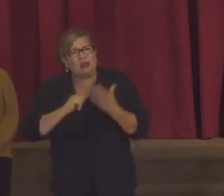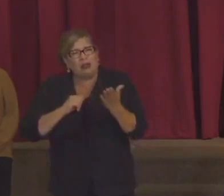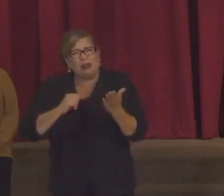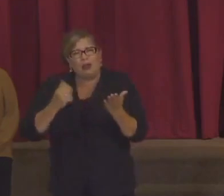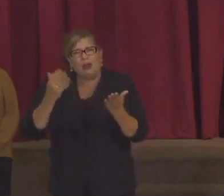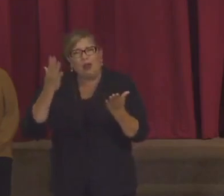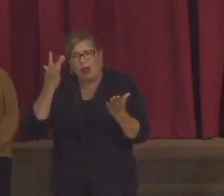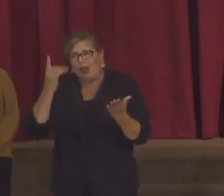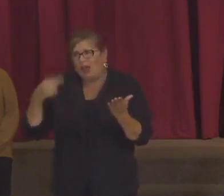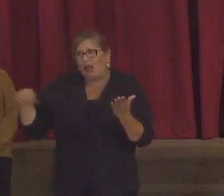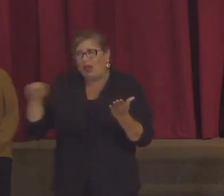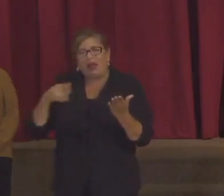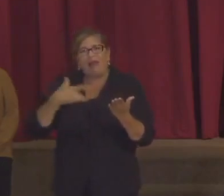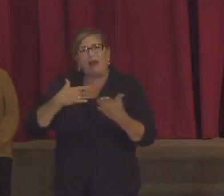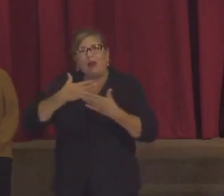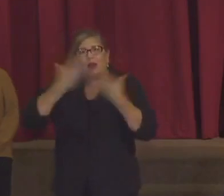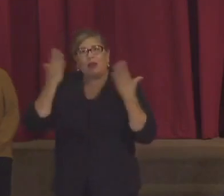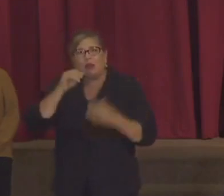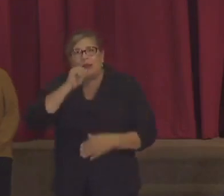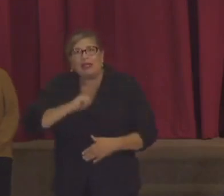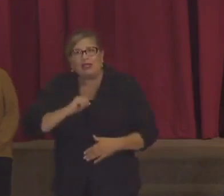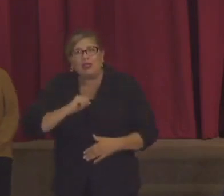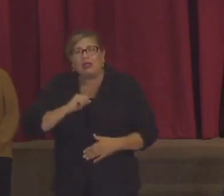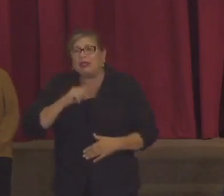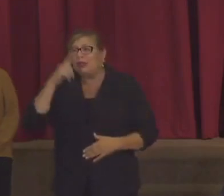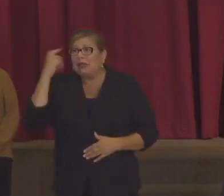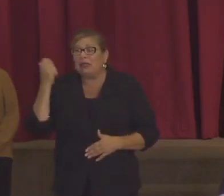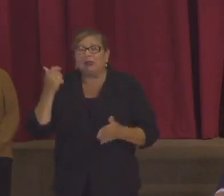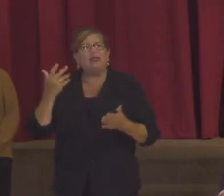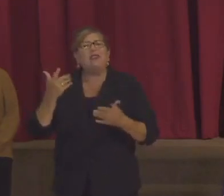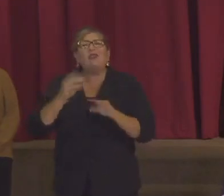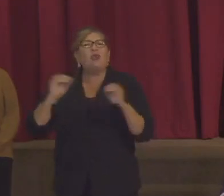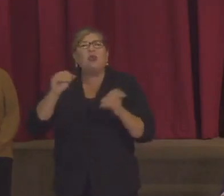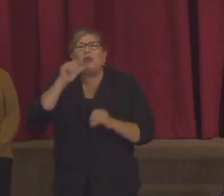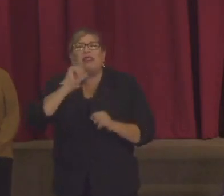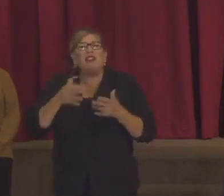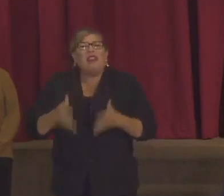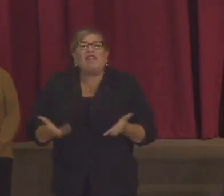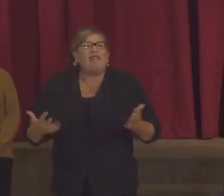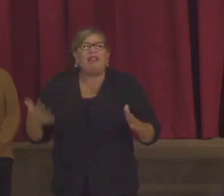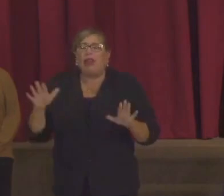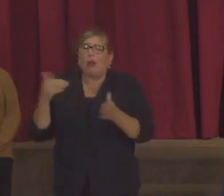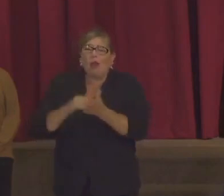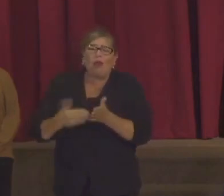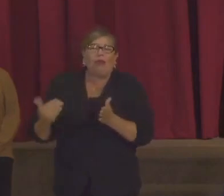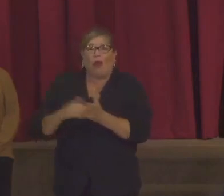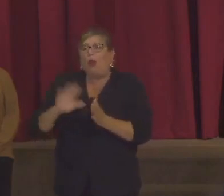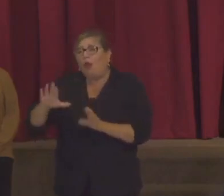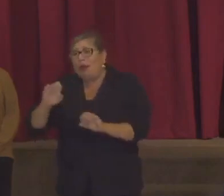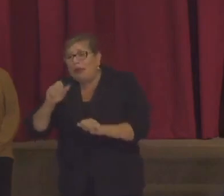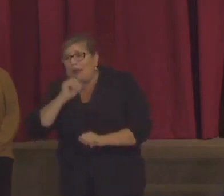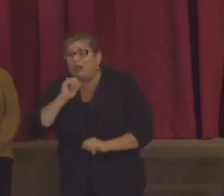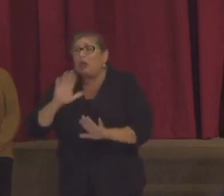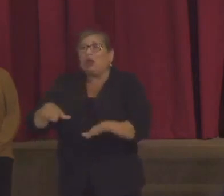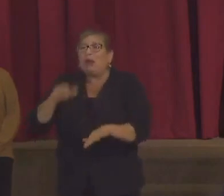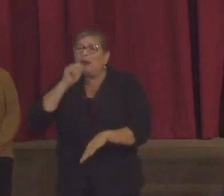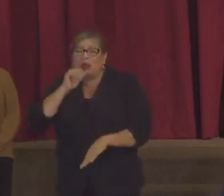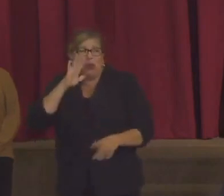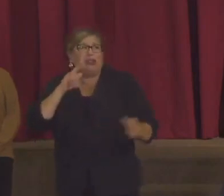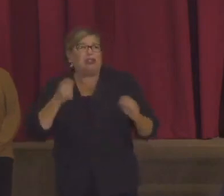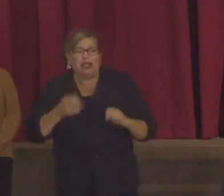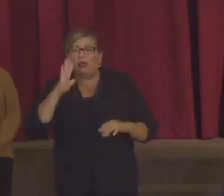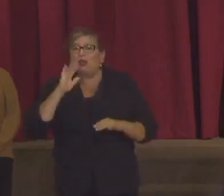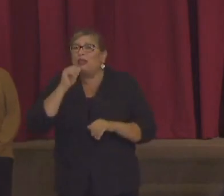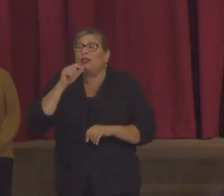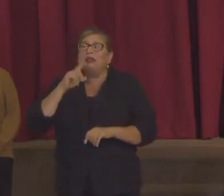that over and over and over and over again, not just the 52 years I've been around. My parents, my grandparents,